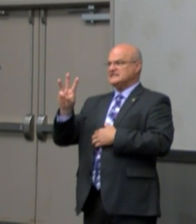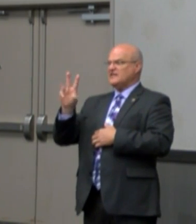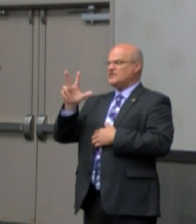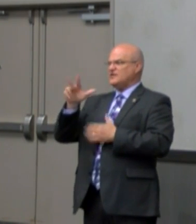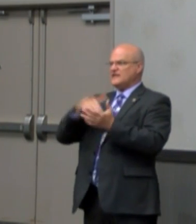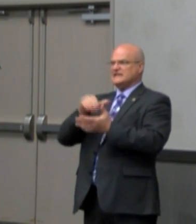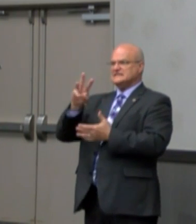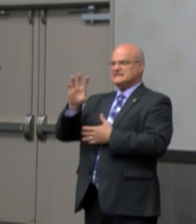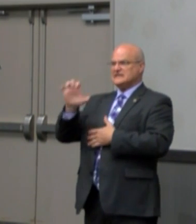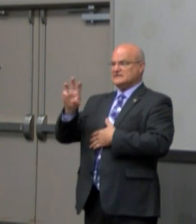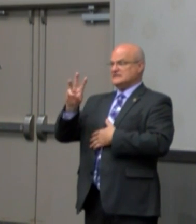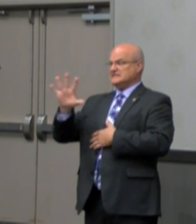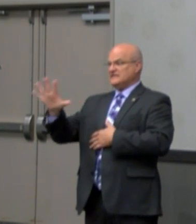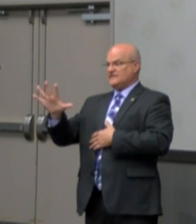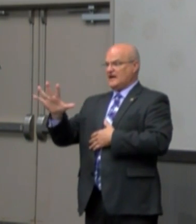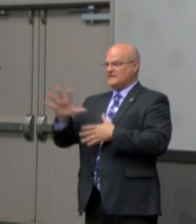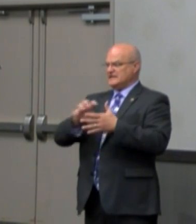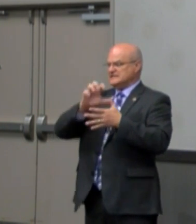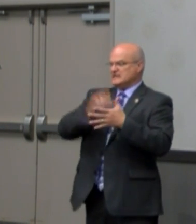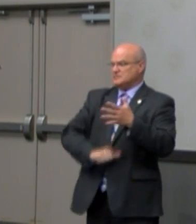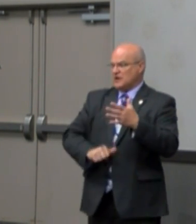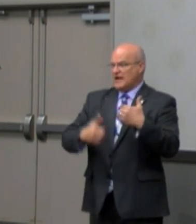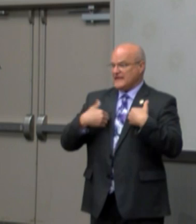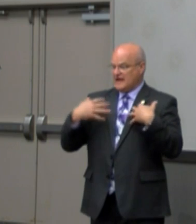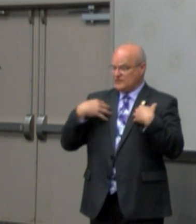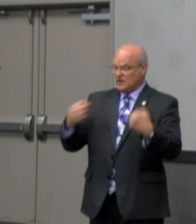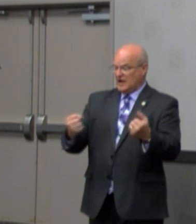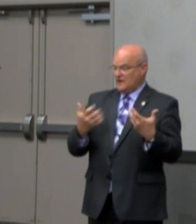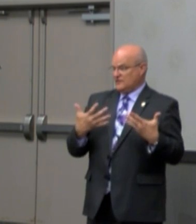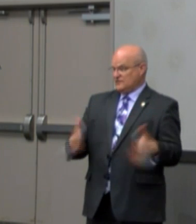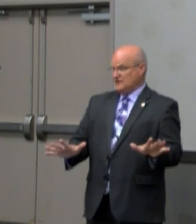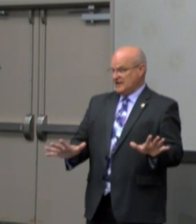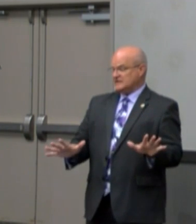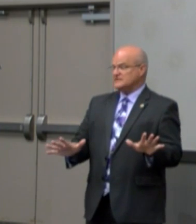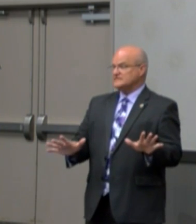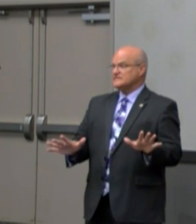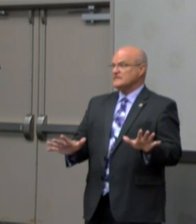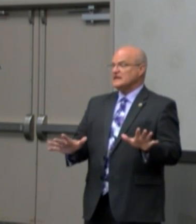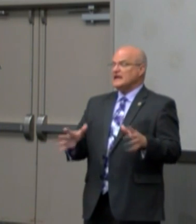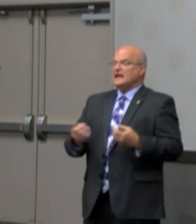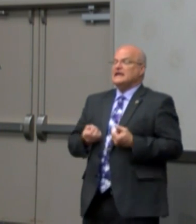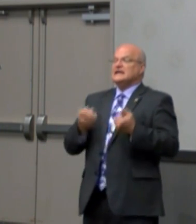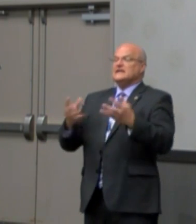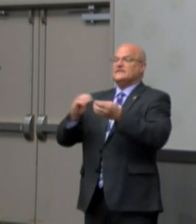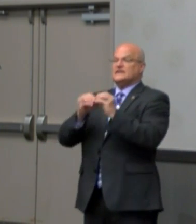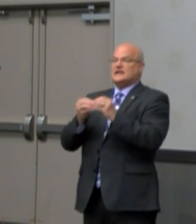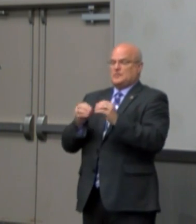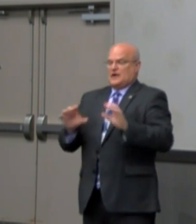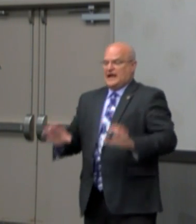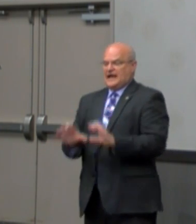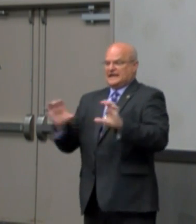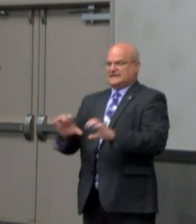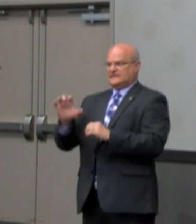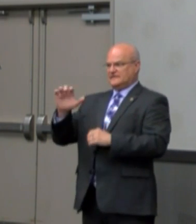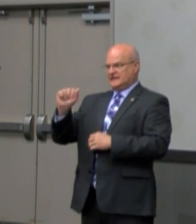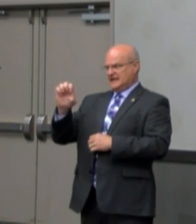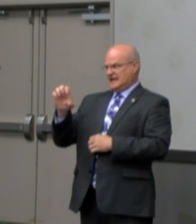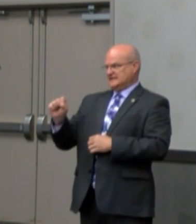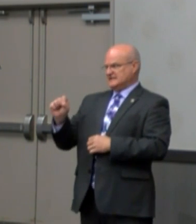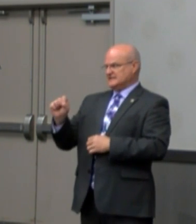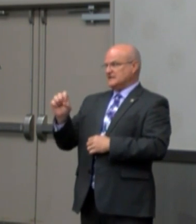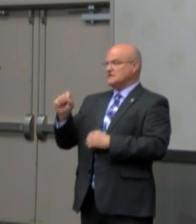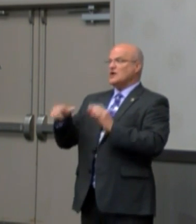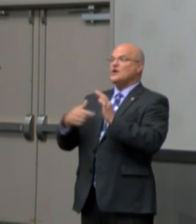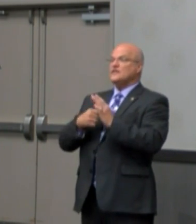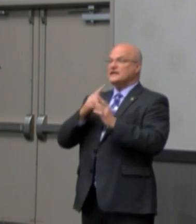3,665 cases. You subtract those that have recovered from that number, and it gives you the number of active cases. And